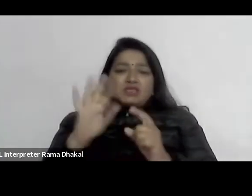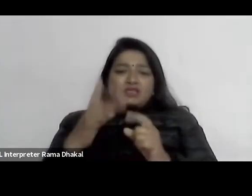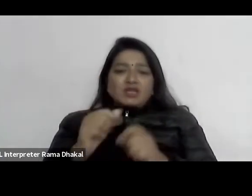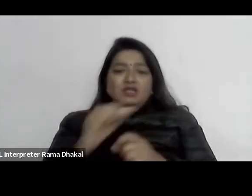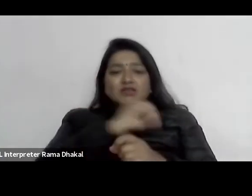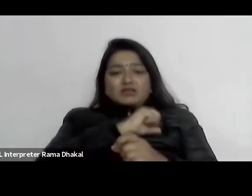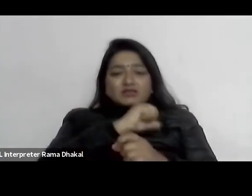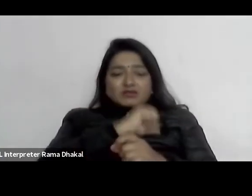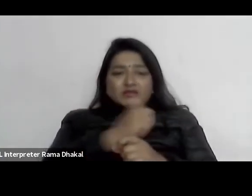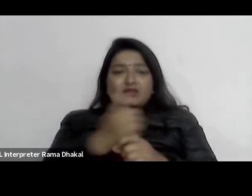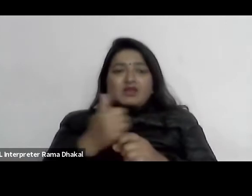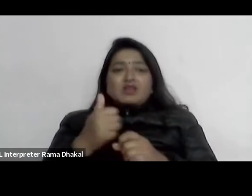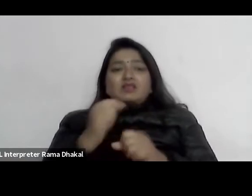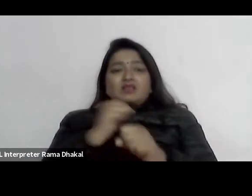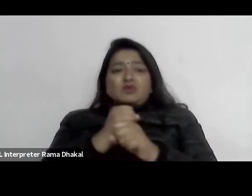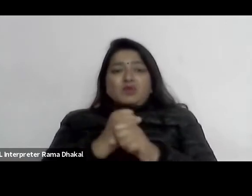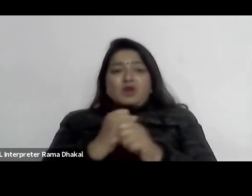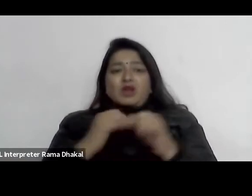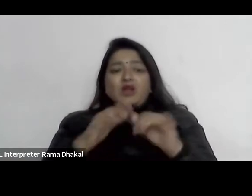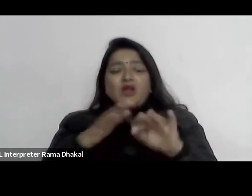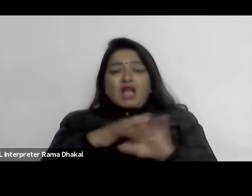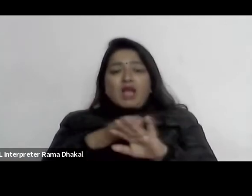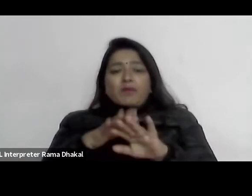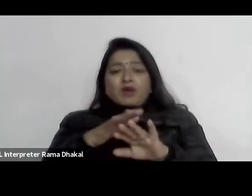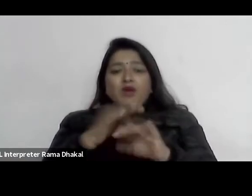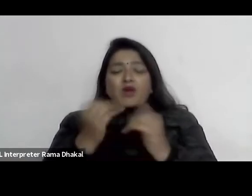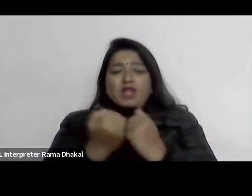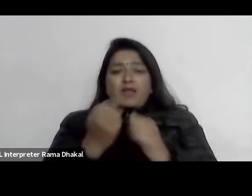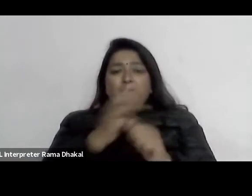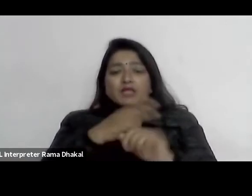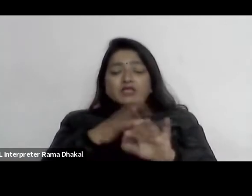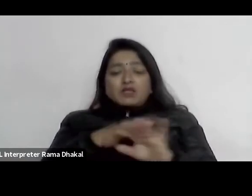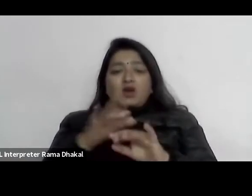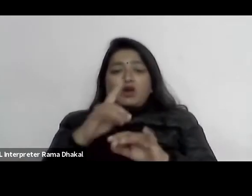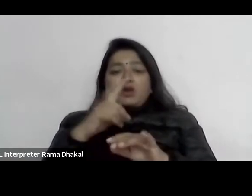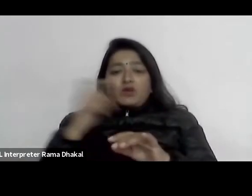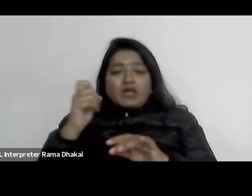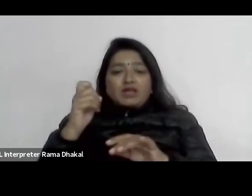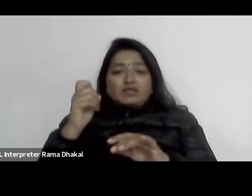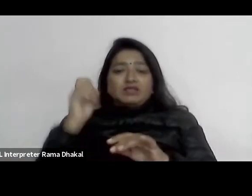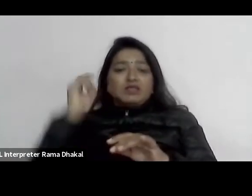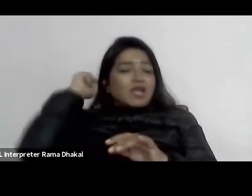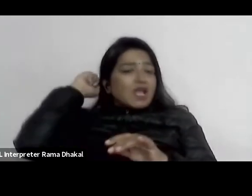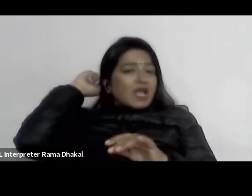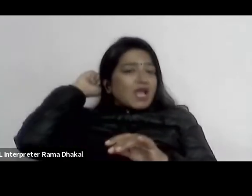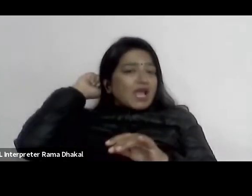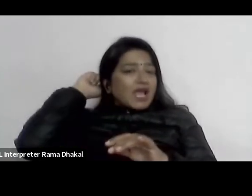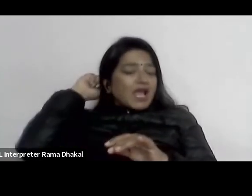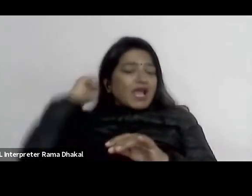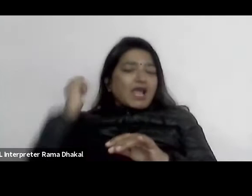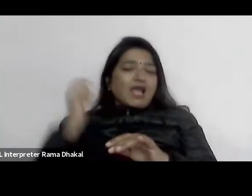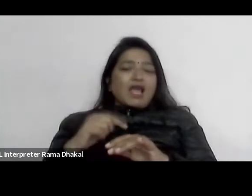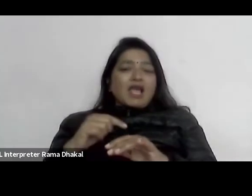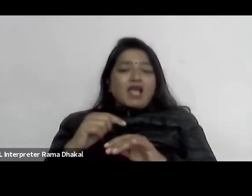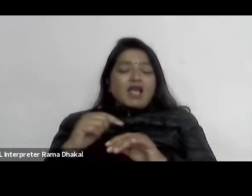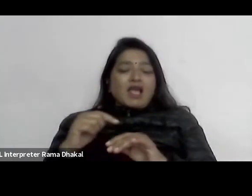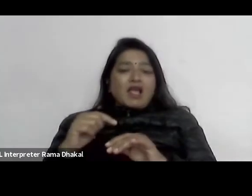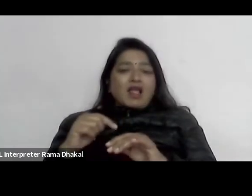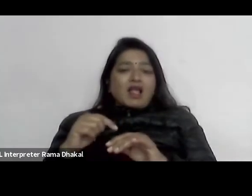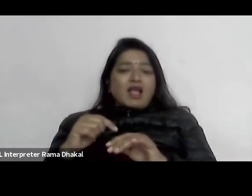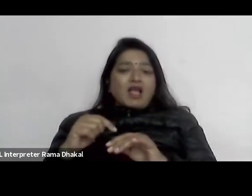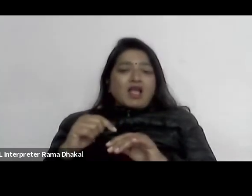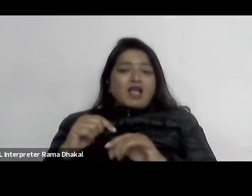courtesan. And that is a history we must own again, I think. And to some extent, I think that is what